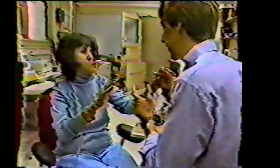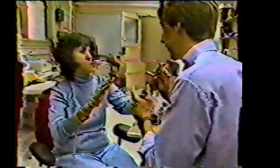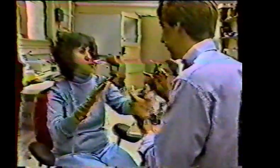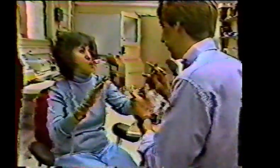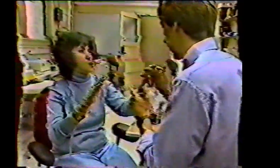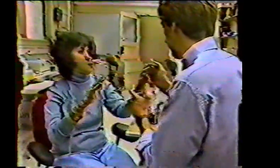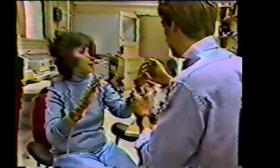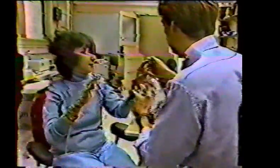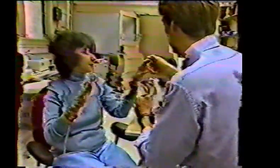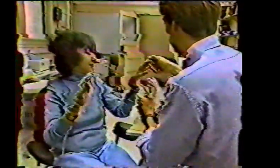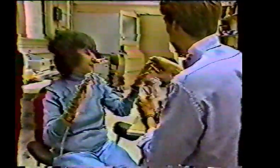Okay.